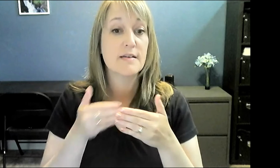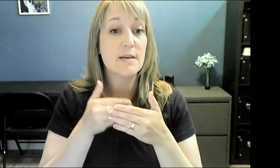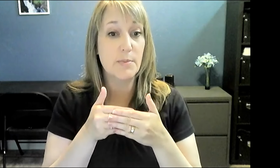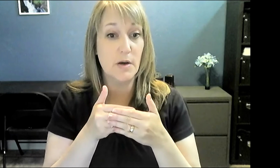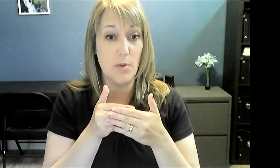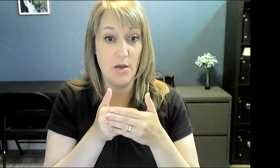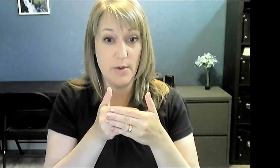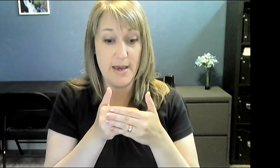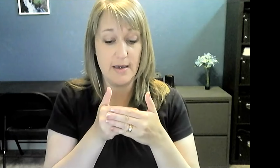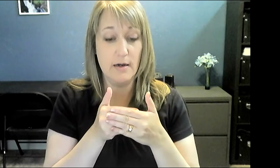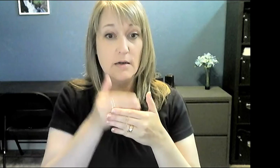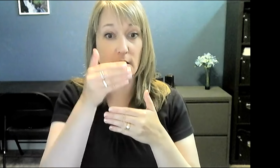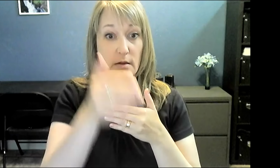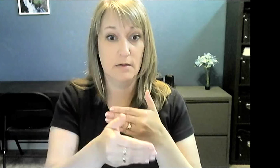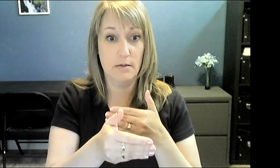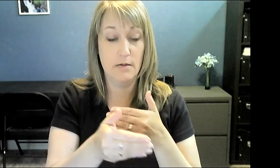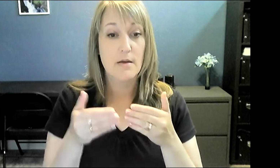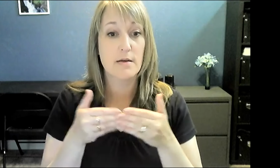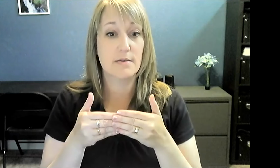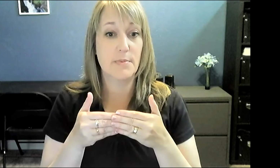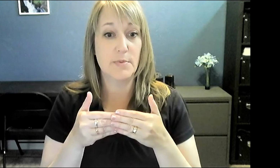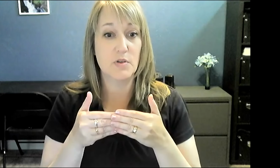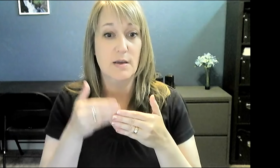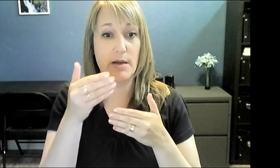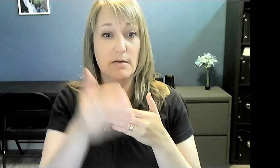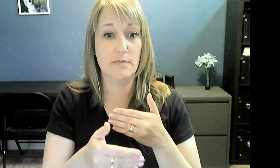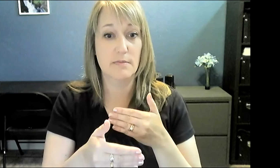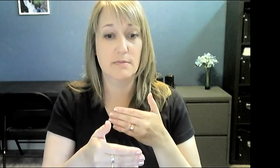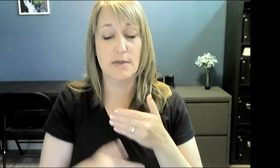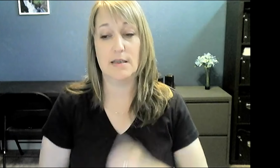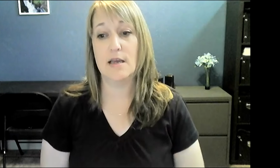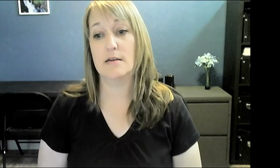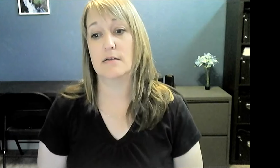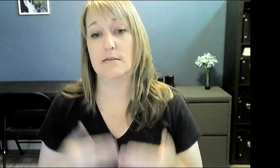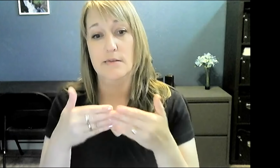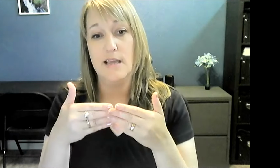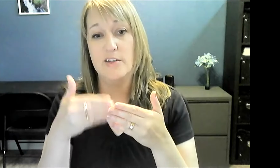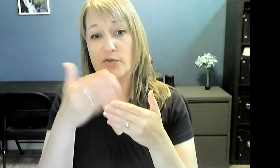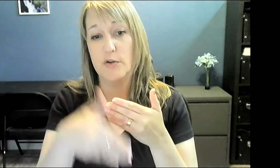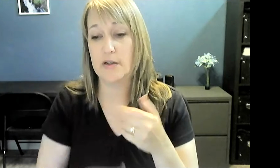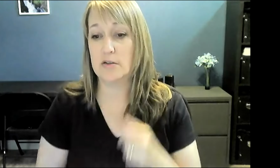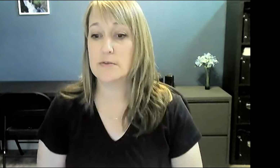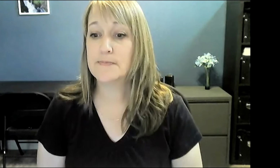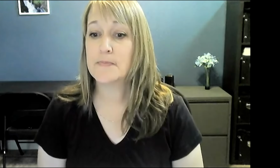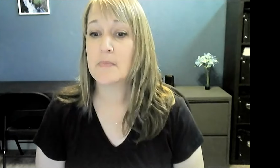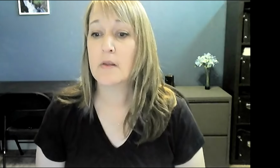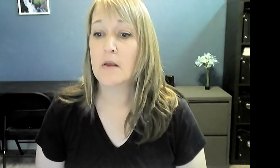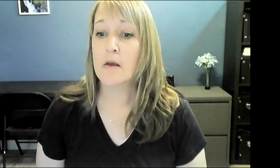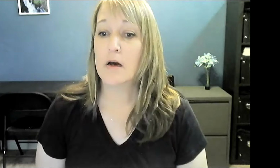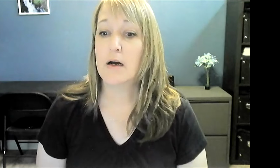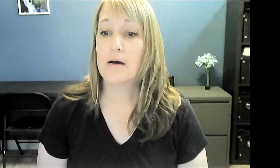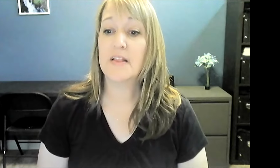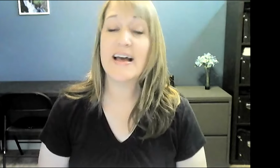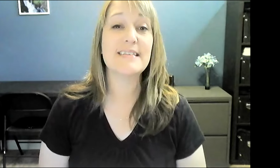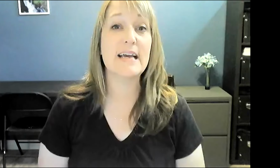Some people come all the way back here. Some people just come out at the end, at the edge of your fingers. The last sign